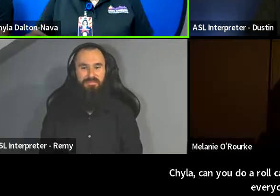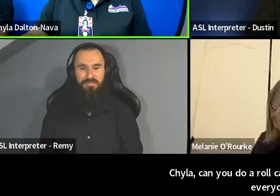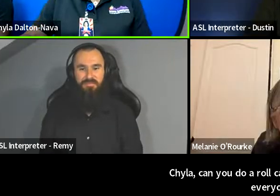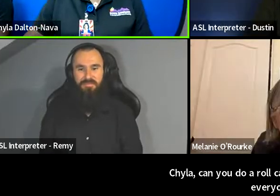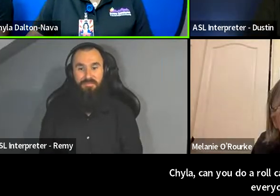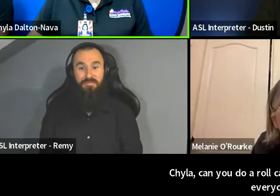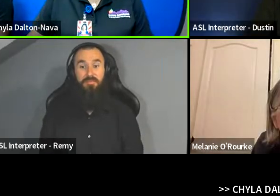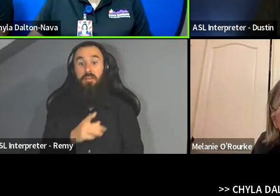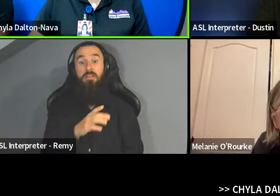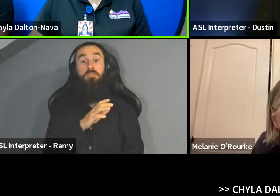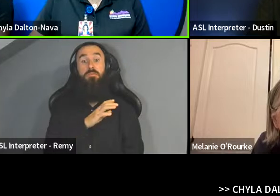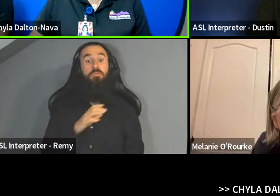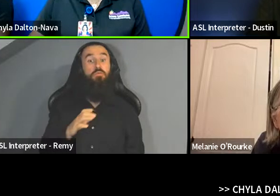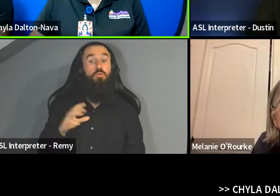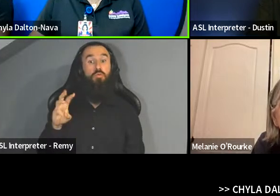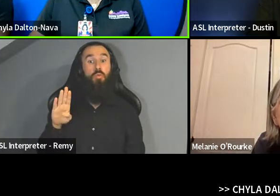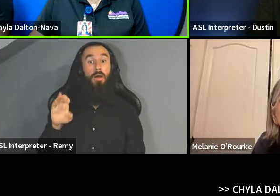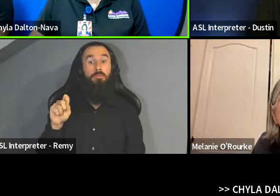Commissioner Webster,